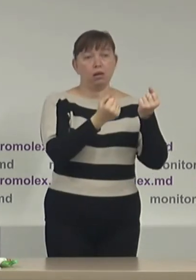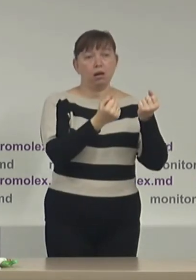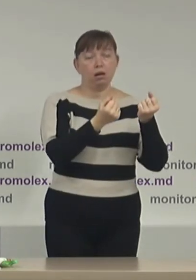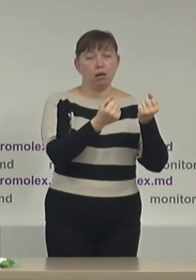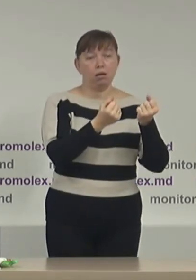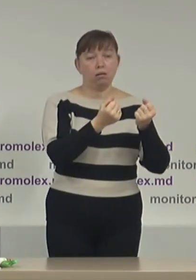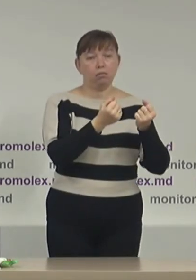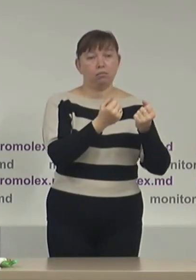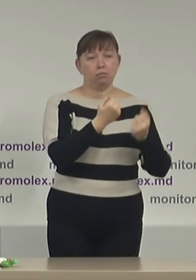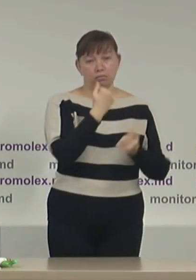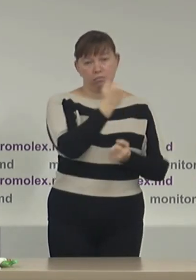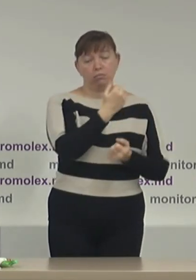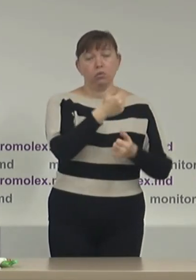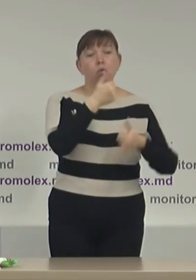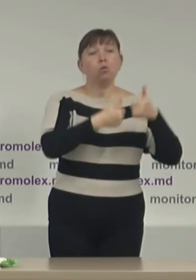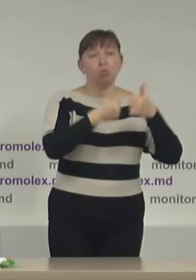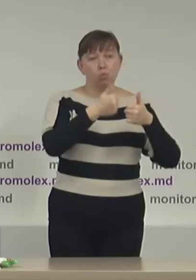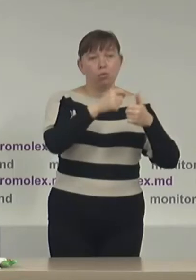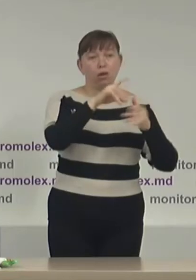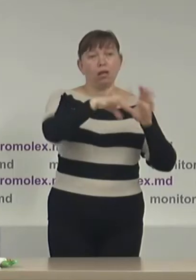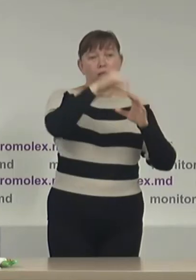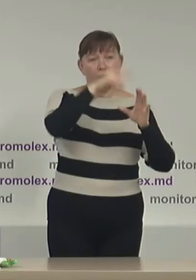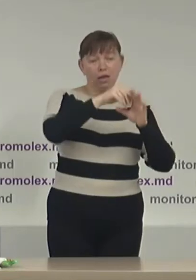of messages in support of